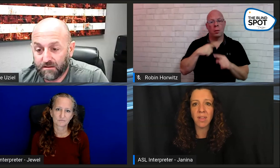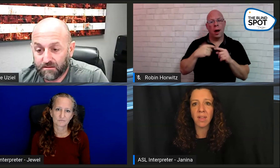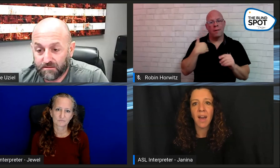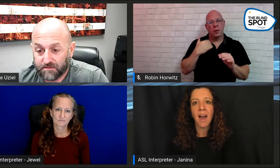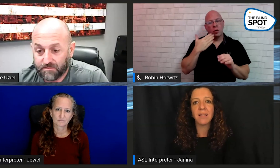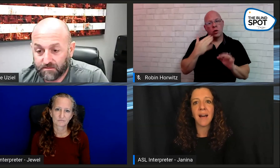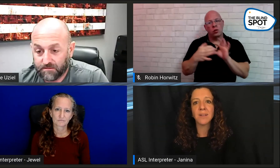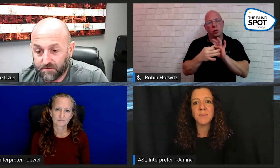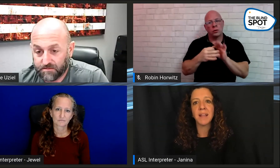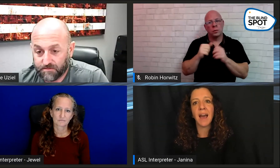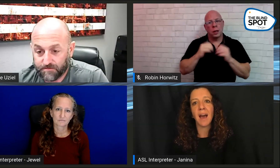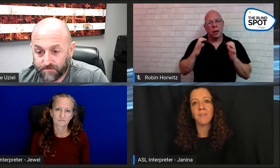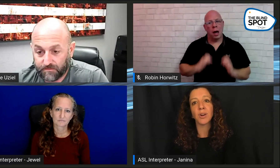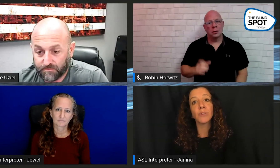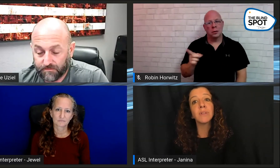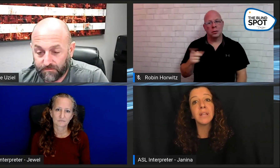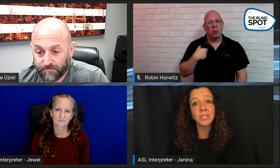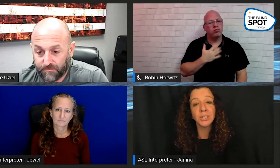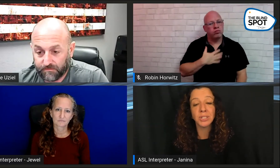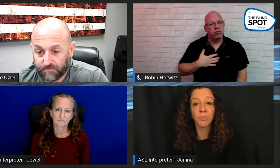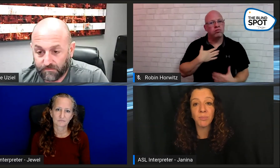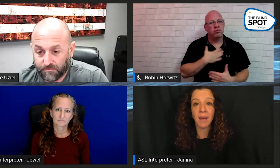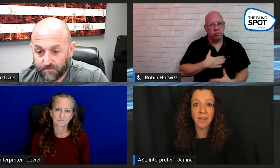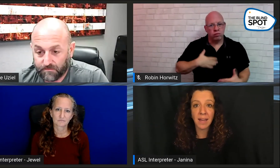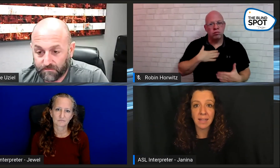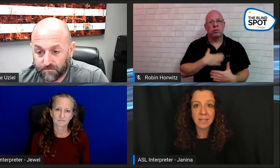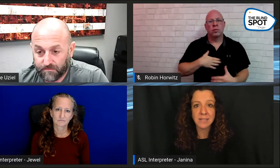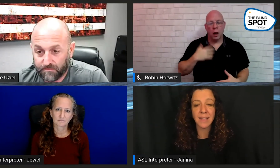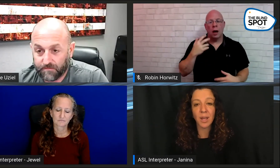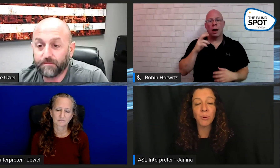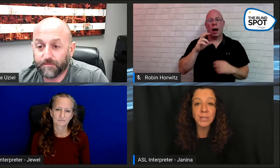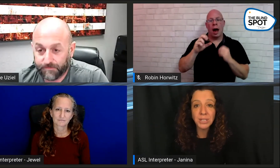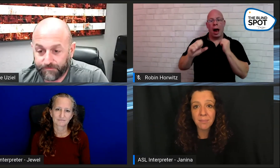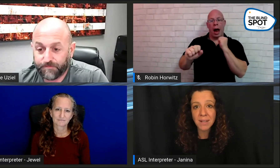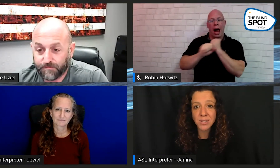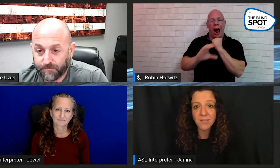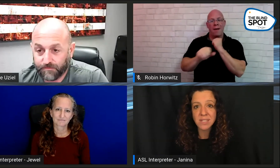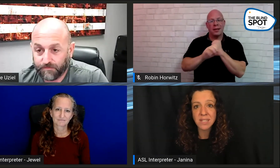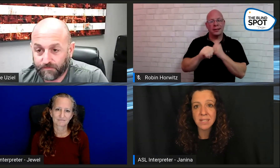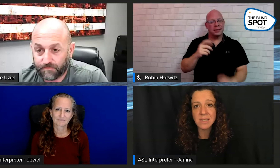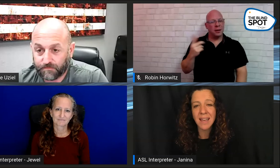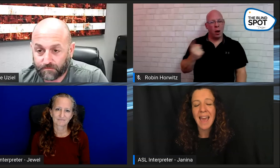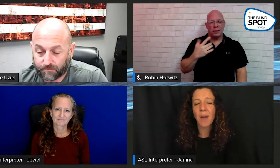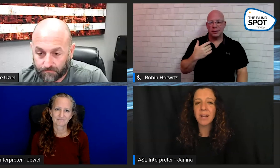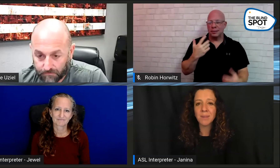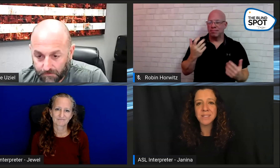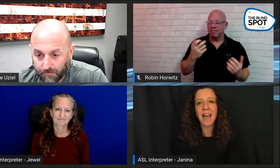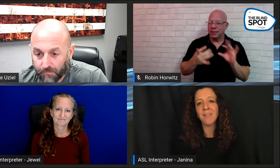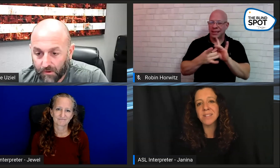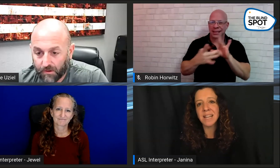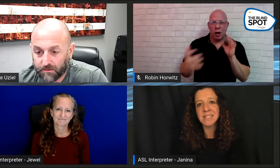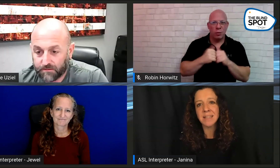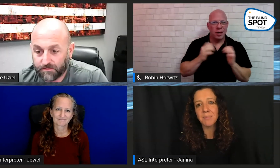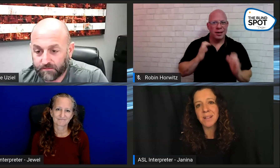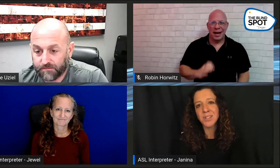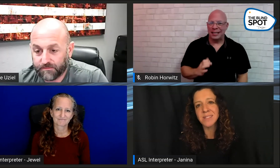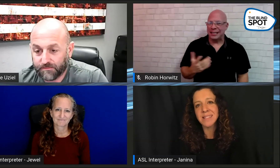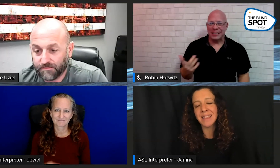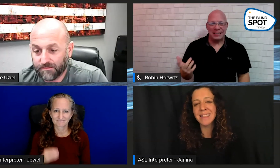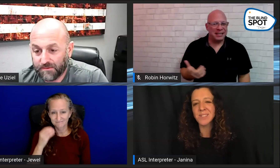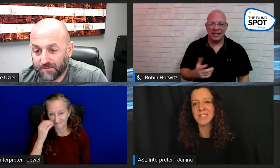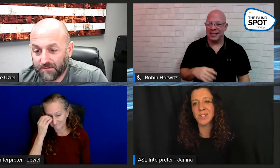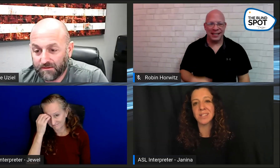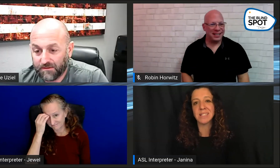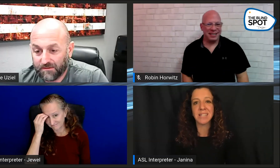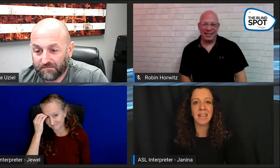mouth, I think, allows me to have a good relationship with my clients. They appreciate my services. And when it comes to advertising my